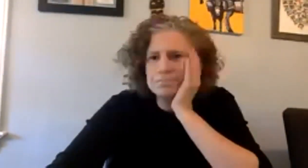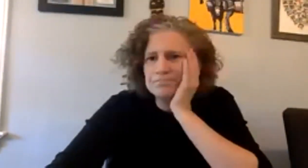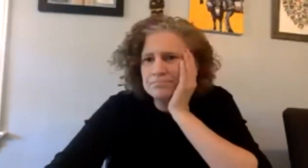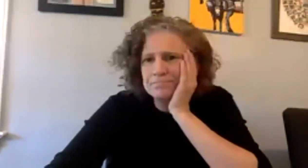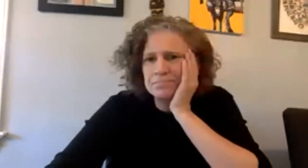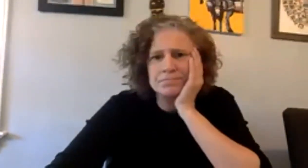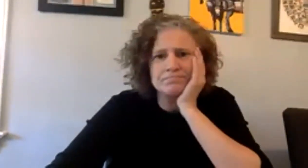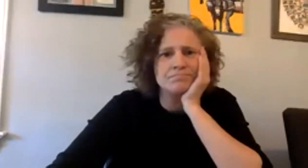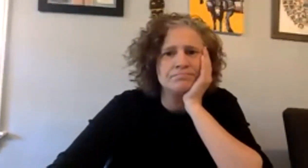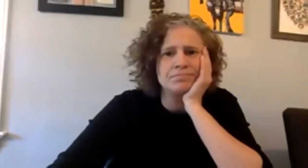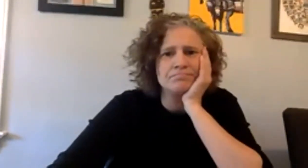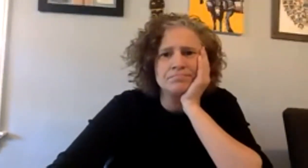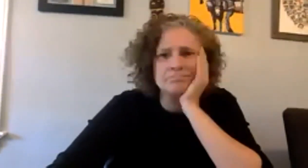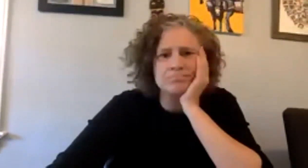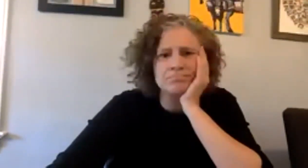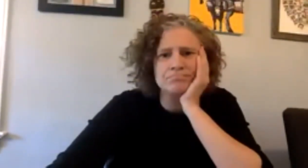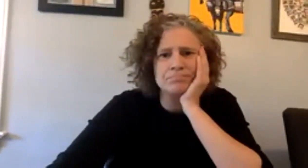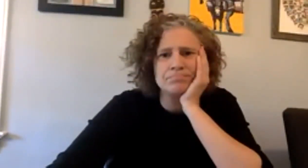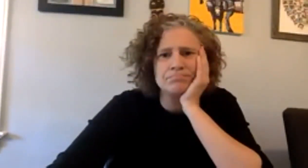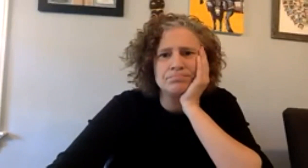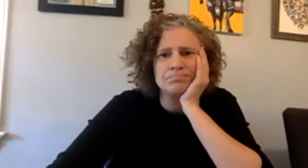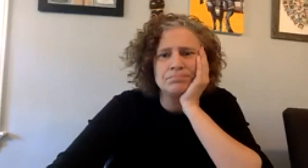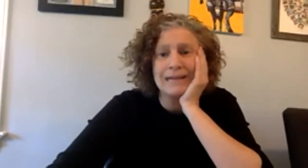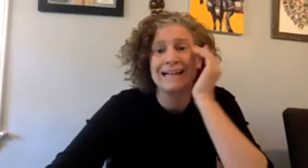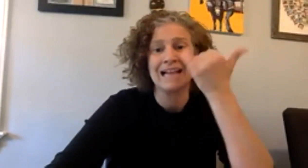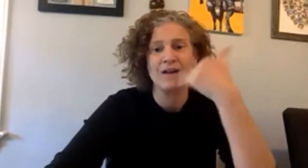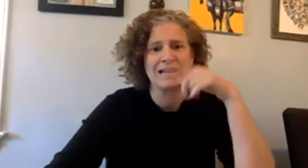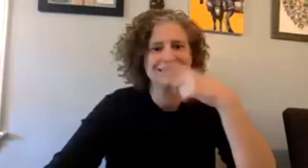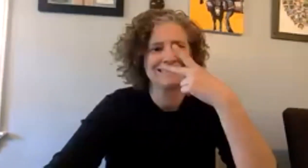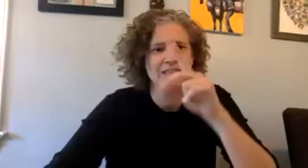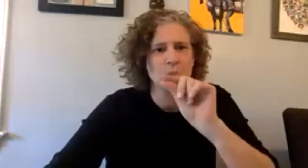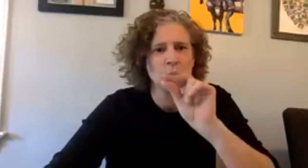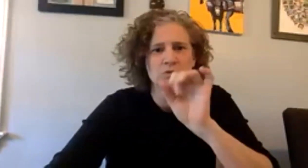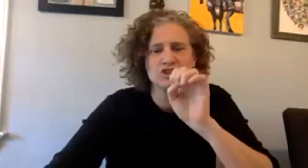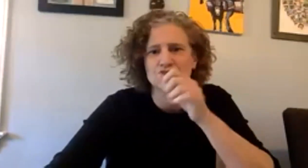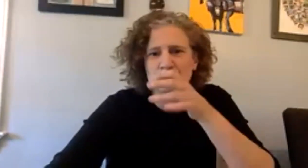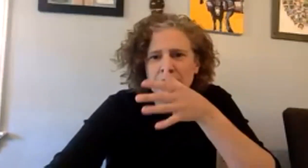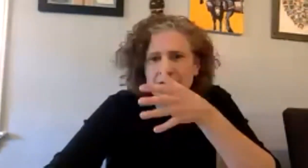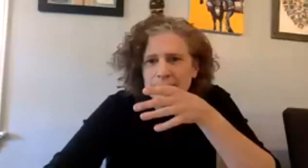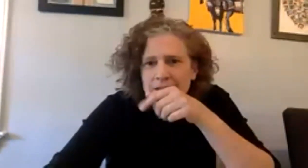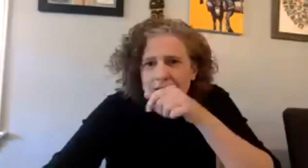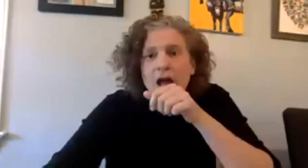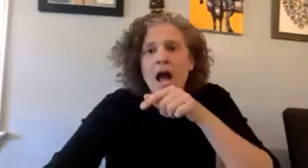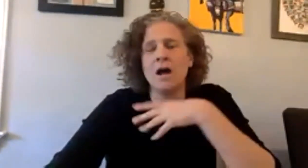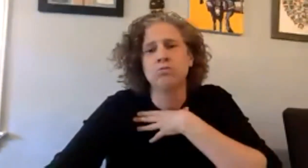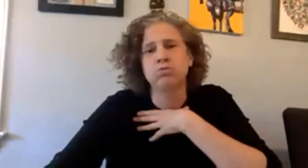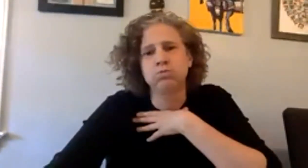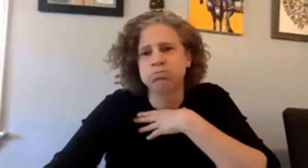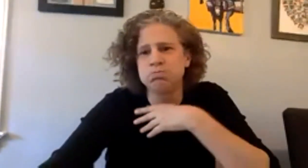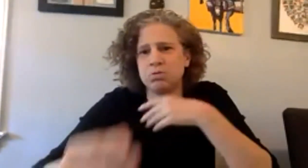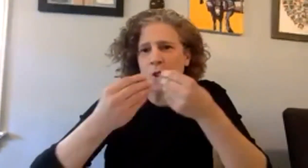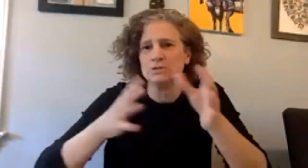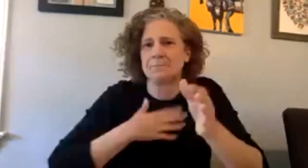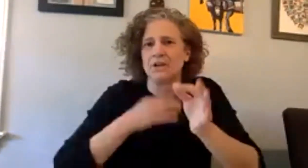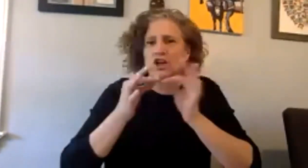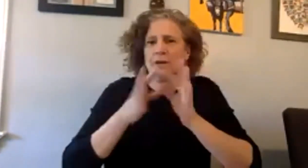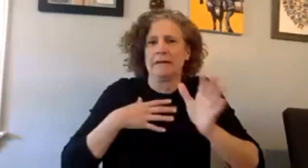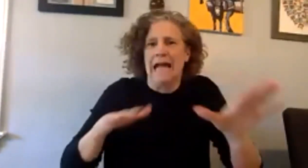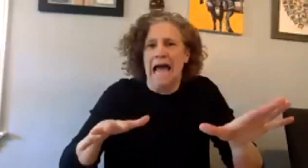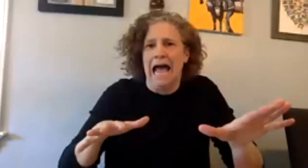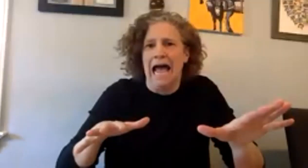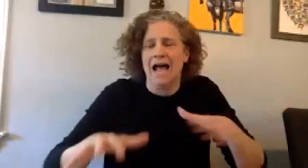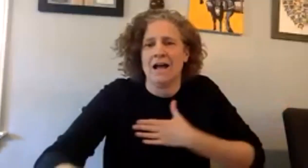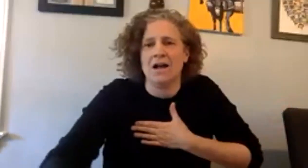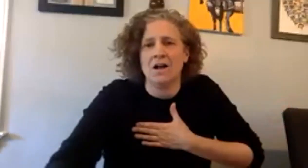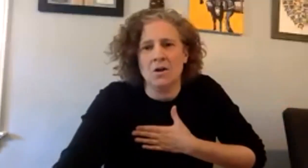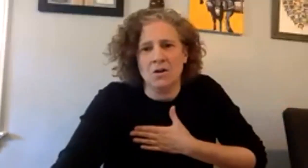All right, let's try it this way. That I will. Let me just see. Stop. Okay, I got a full view of you, Jen. Let's see what happens when she signs.